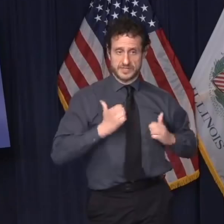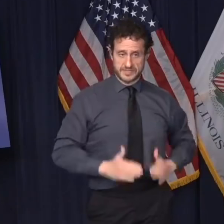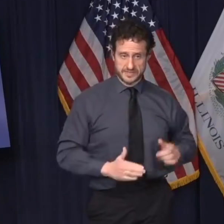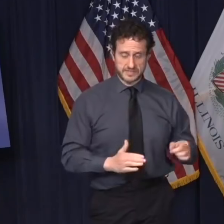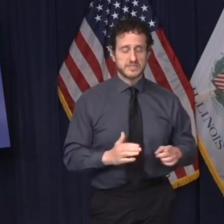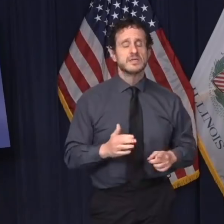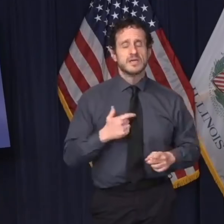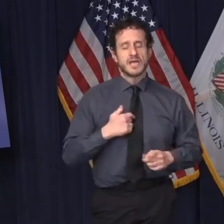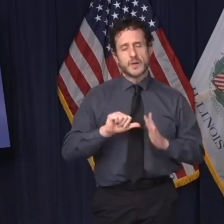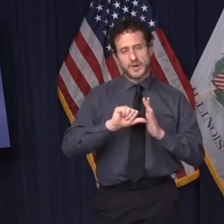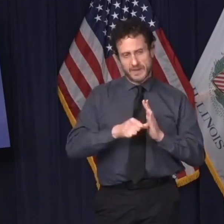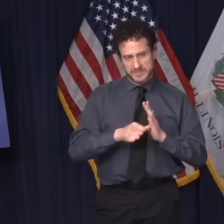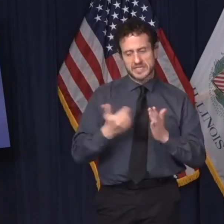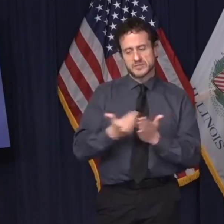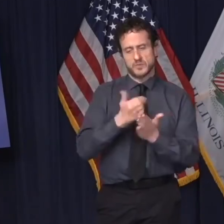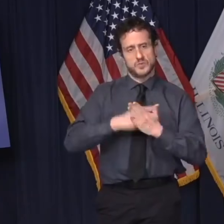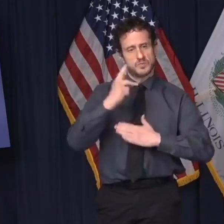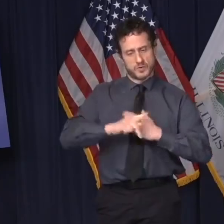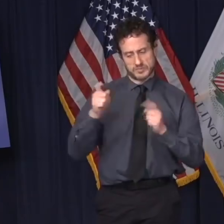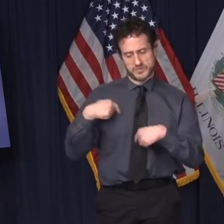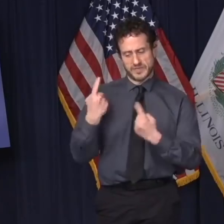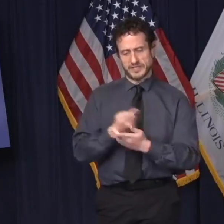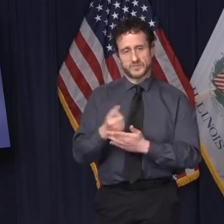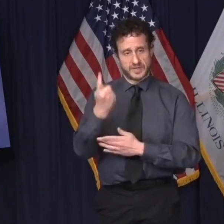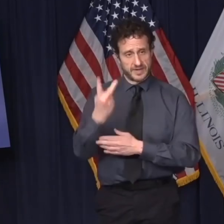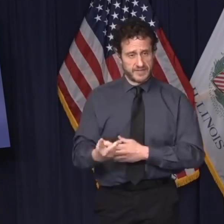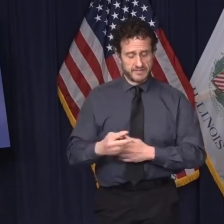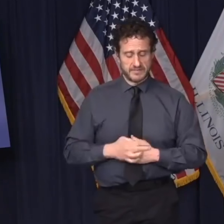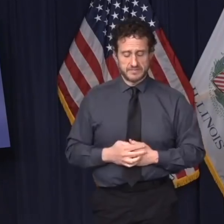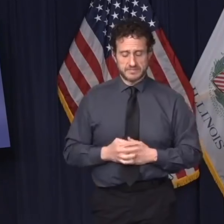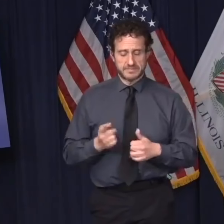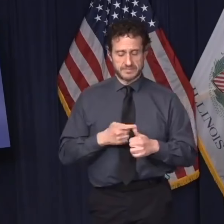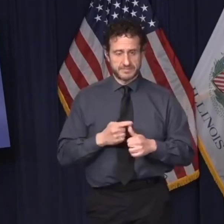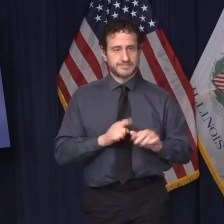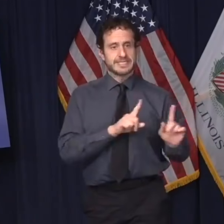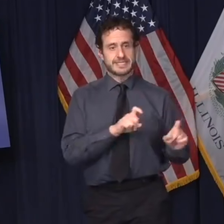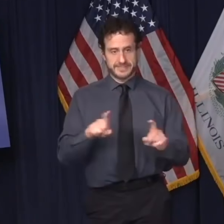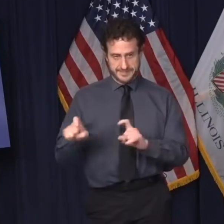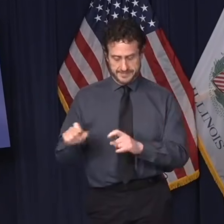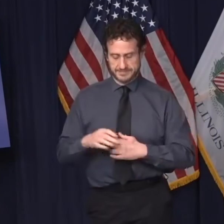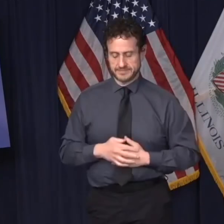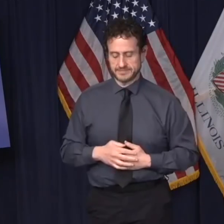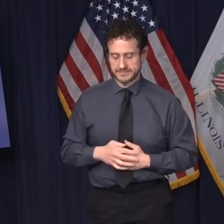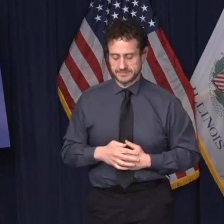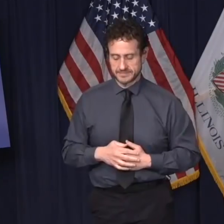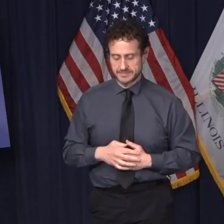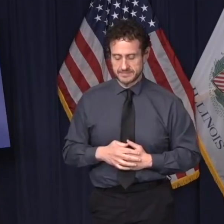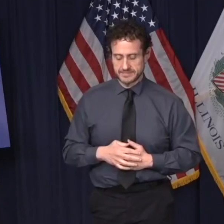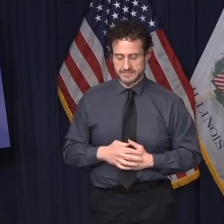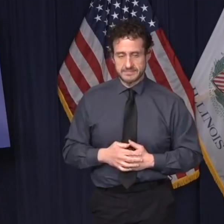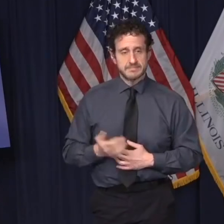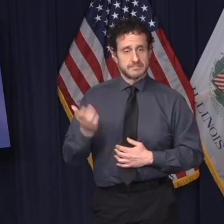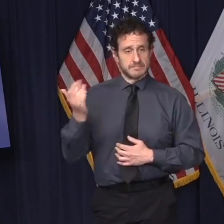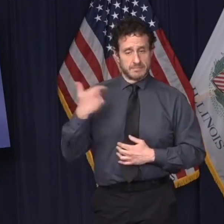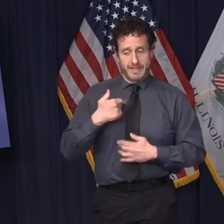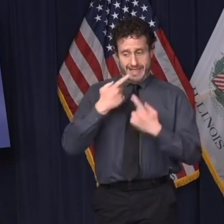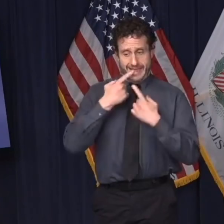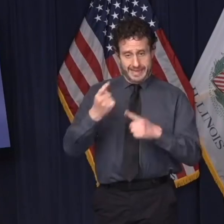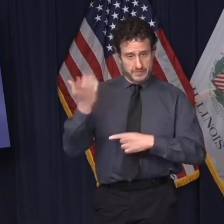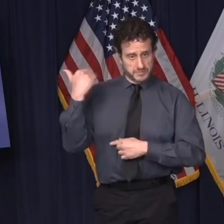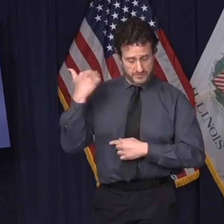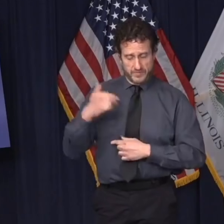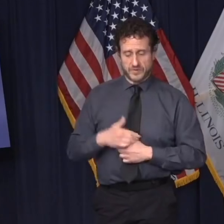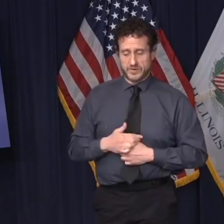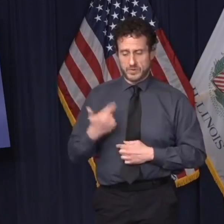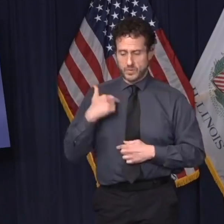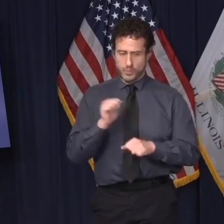initiatives over the last week and a half. Let's start with testing. As I announced previously, we are working to test